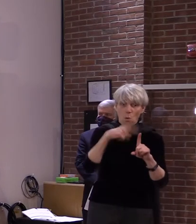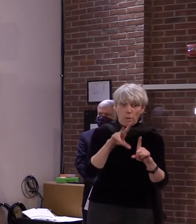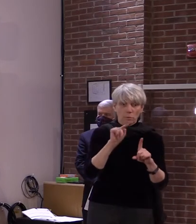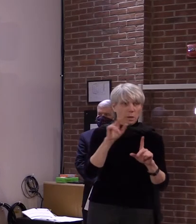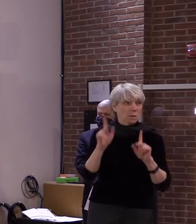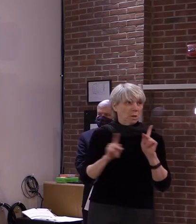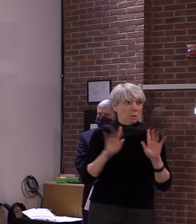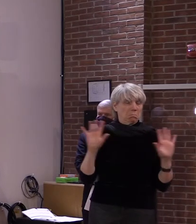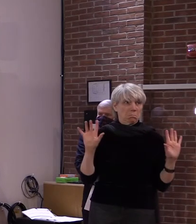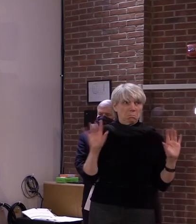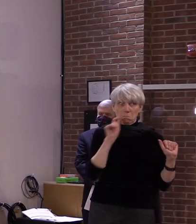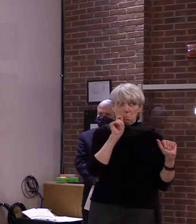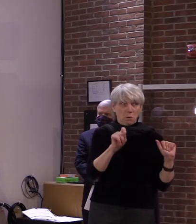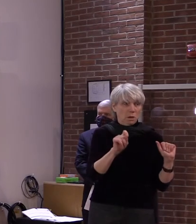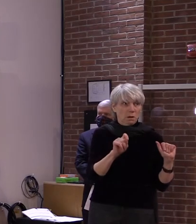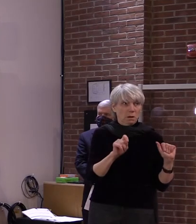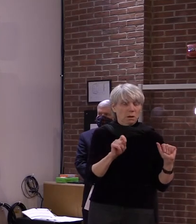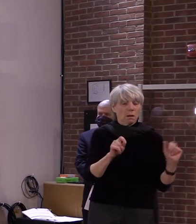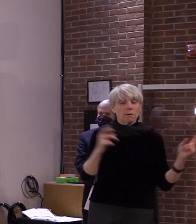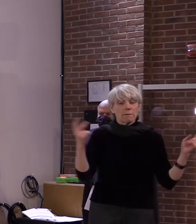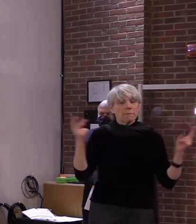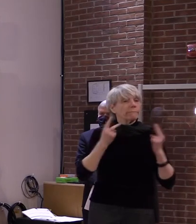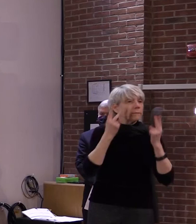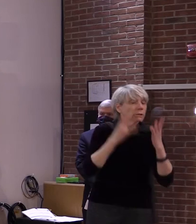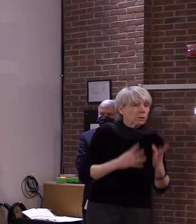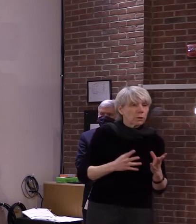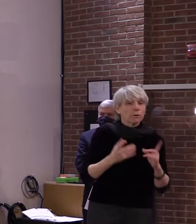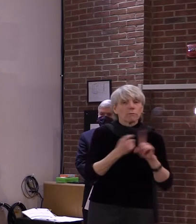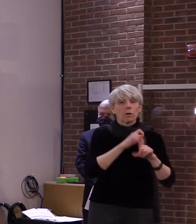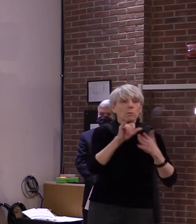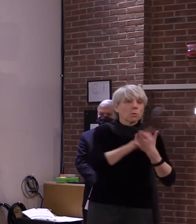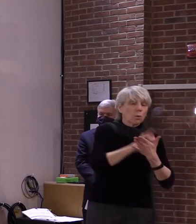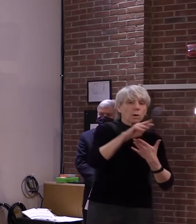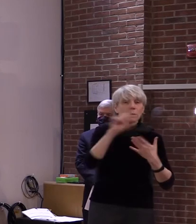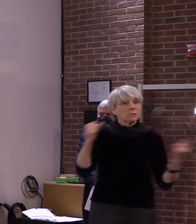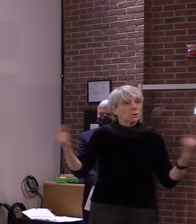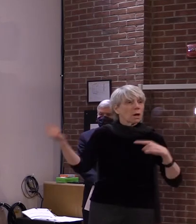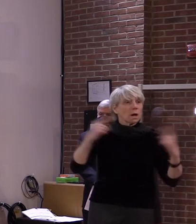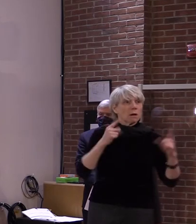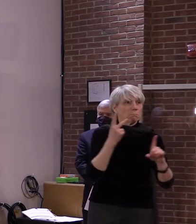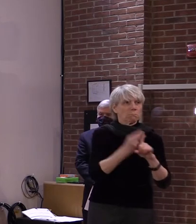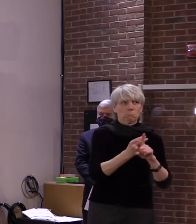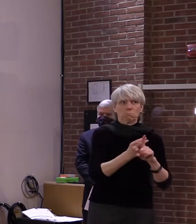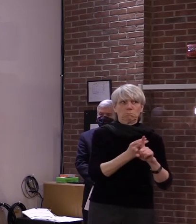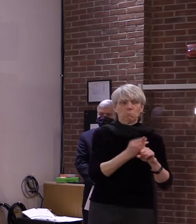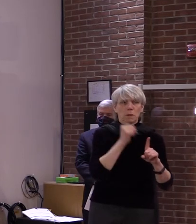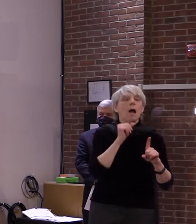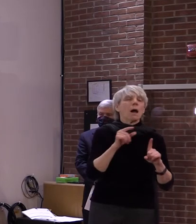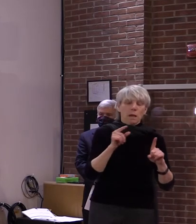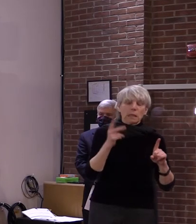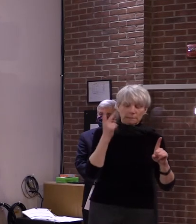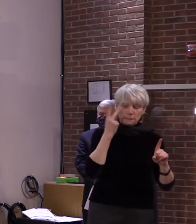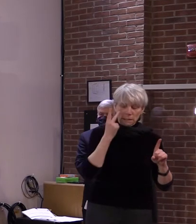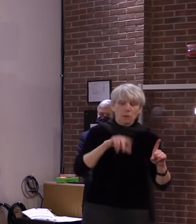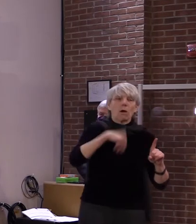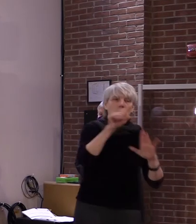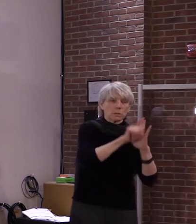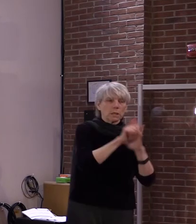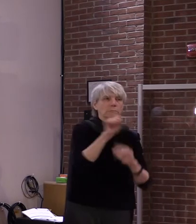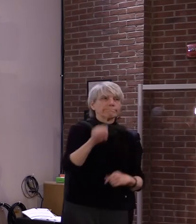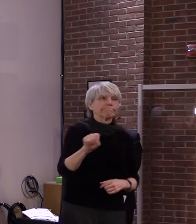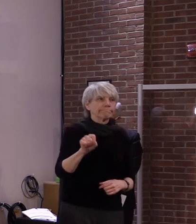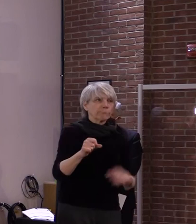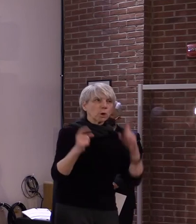point so that's that's all i mean we i'm aware of this i've read some of the